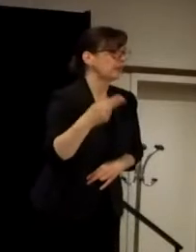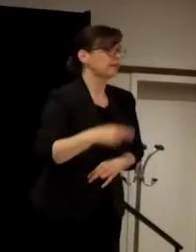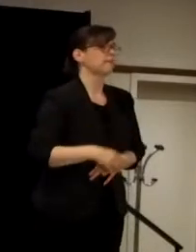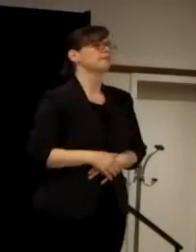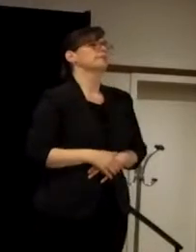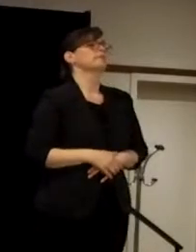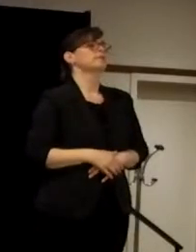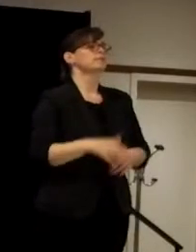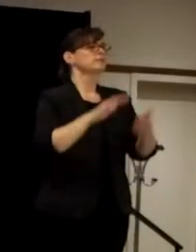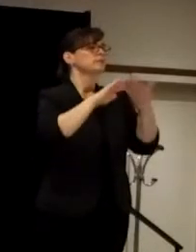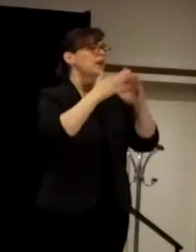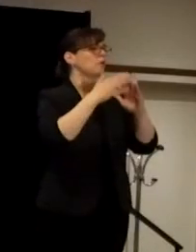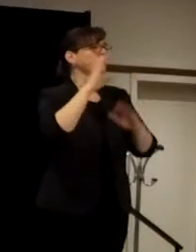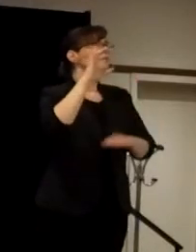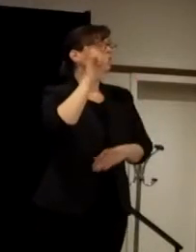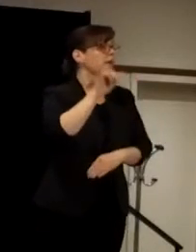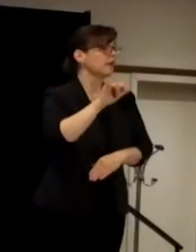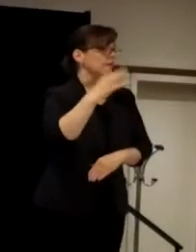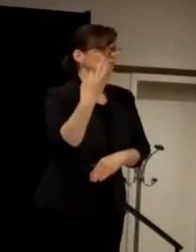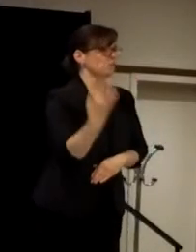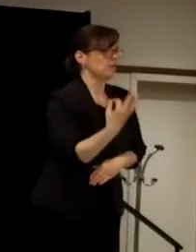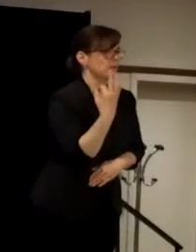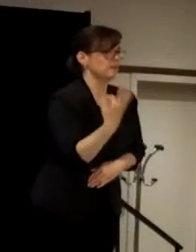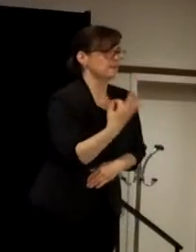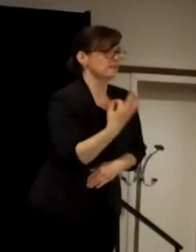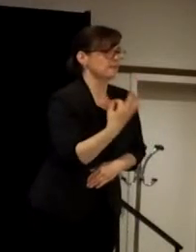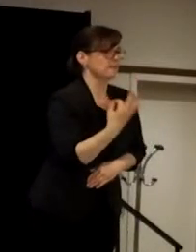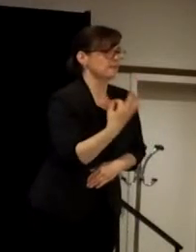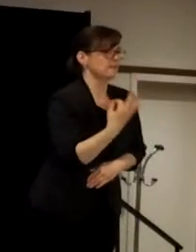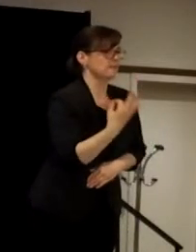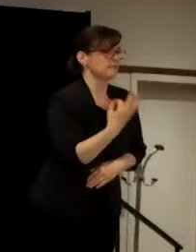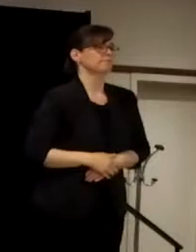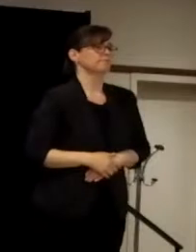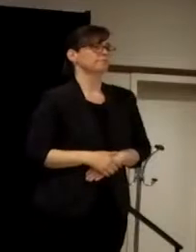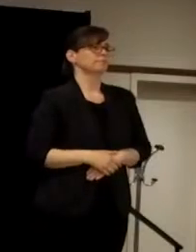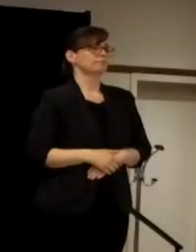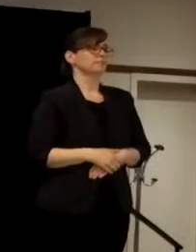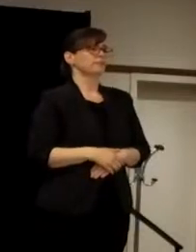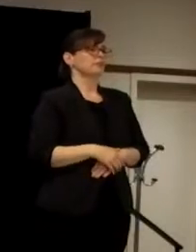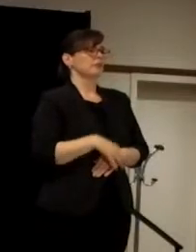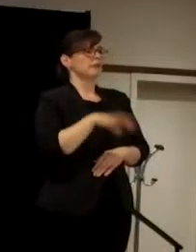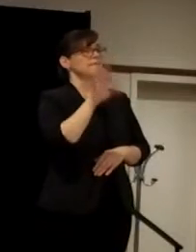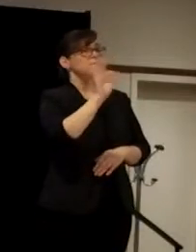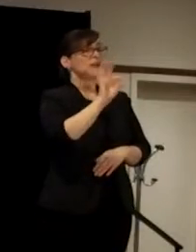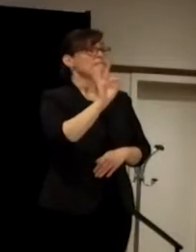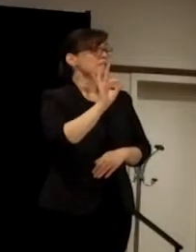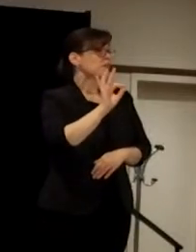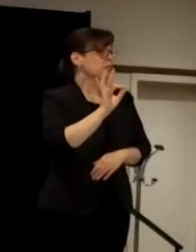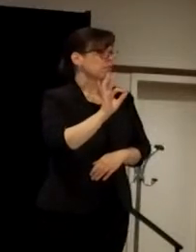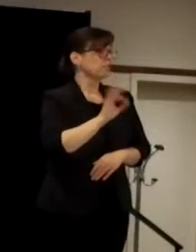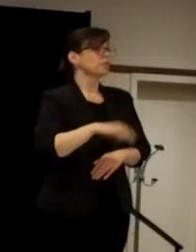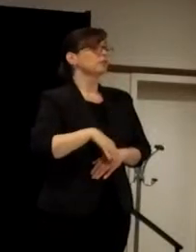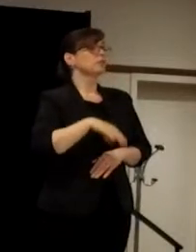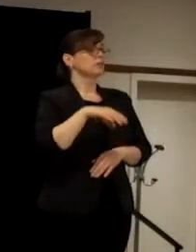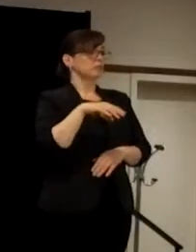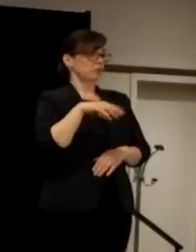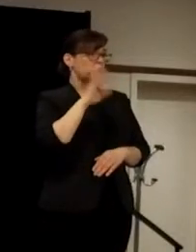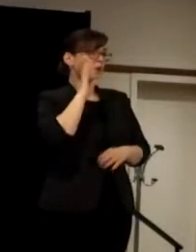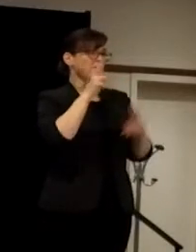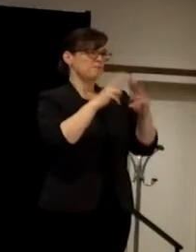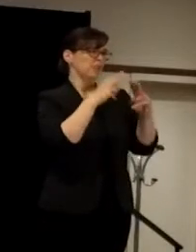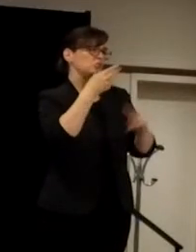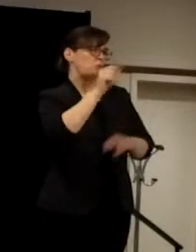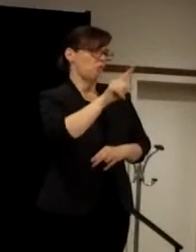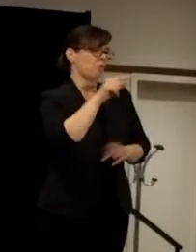Senior Center and Fayetteville Village Hall. A reminder on symptomatic testing, Monday